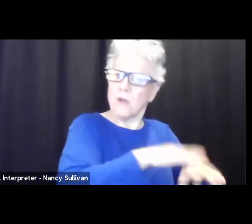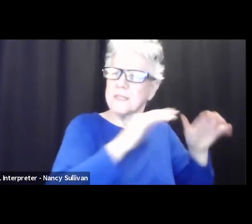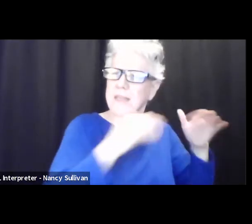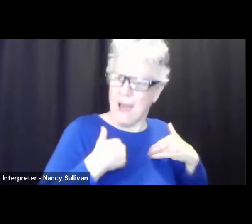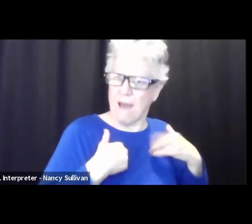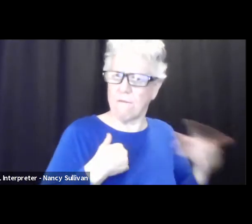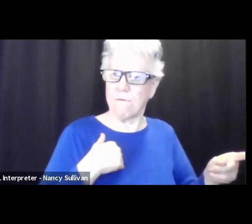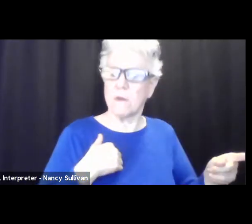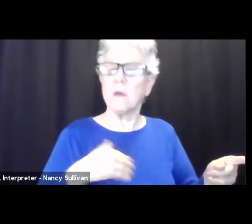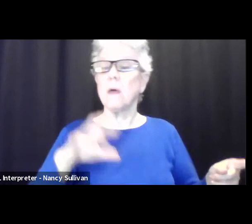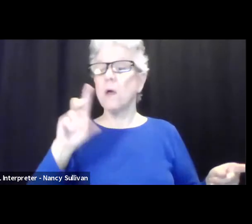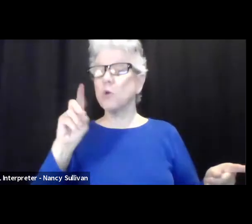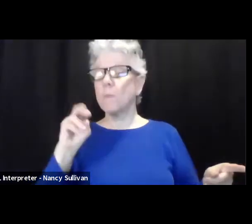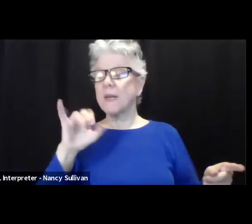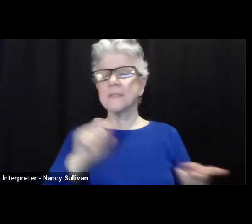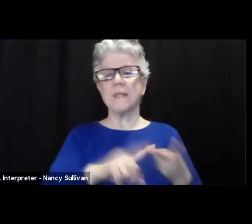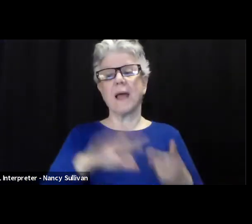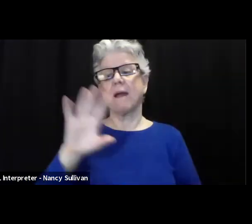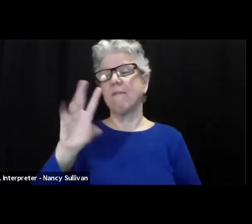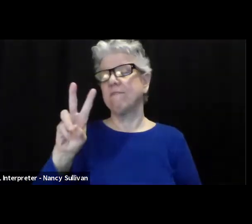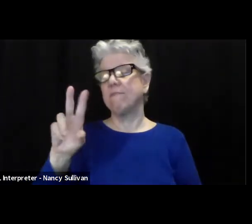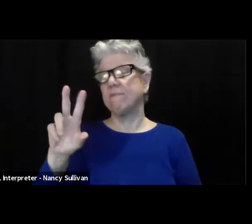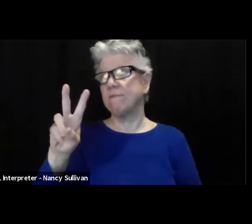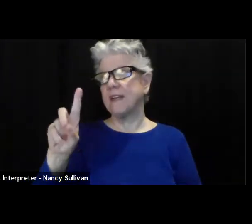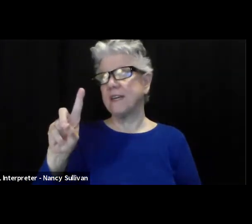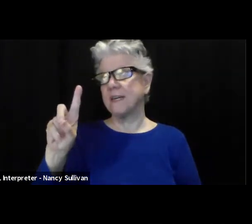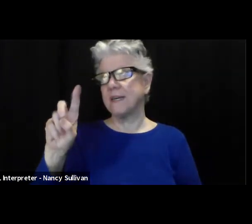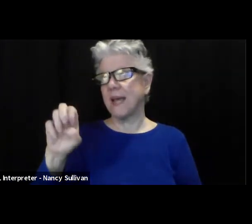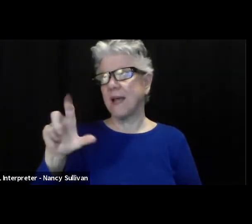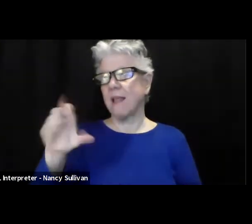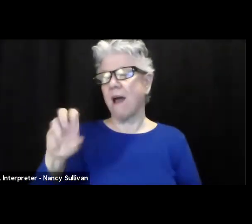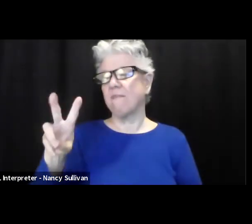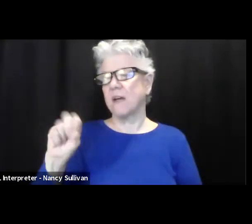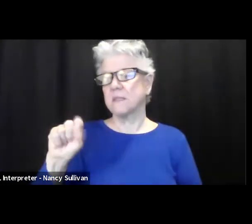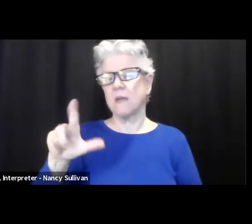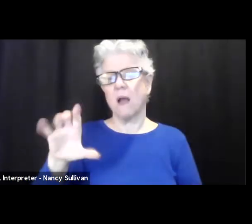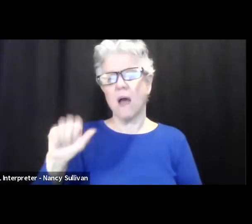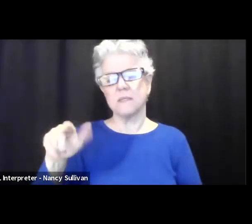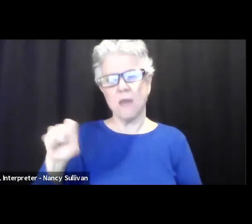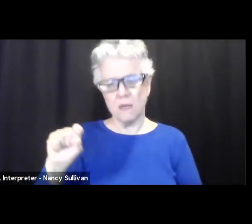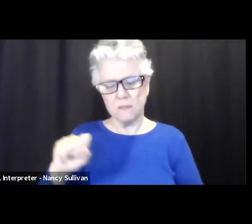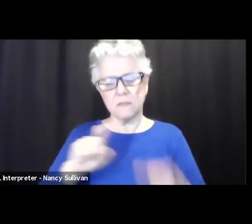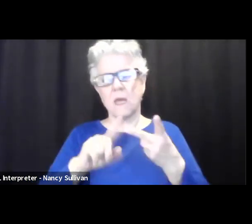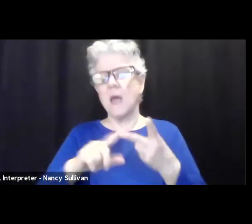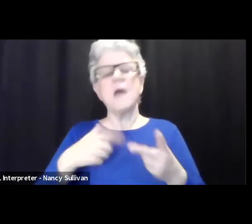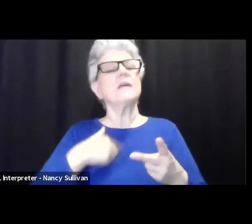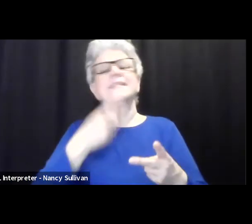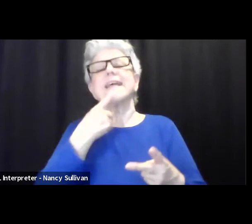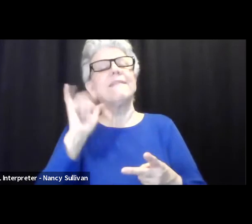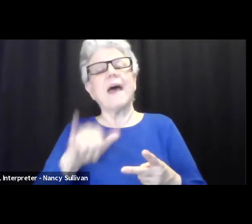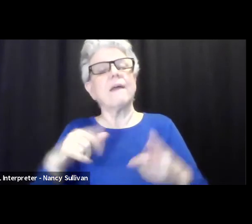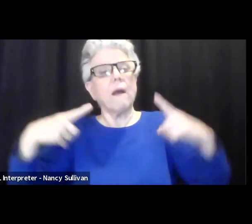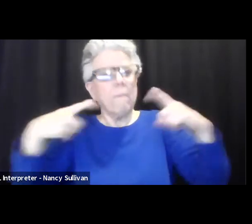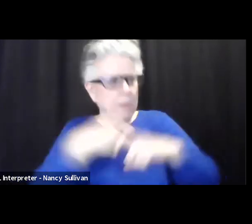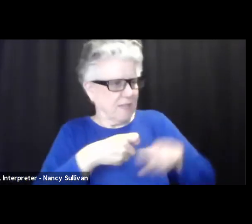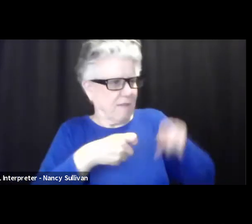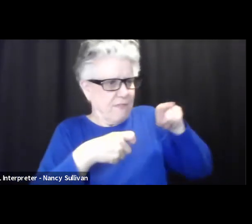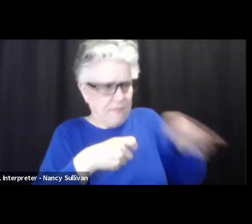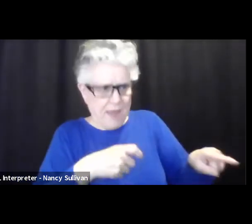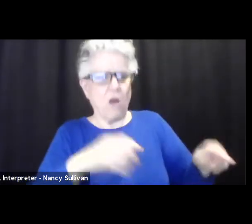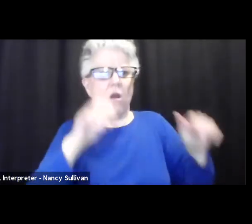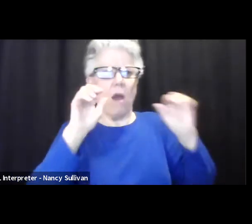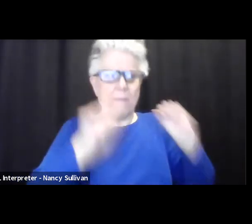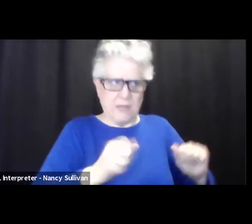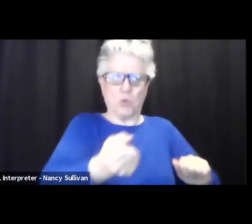like Bartolome de las Casas, for example, made arguments rooted in the complexity of the Amerindian understanding of the